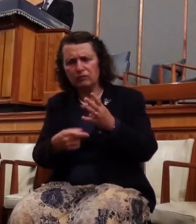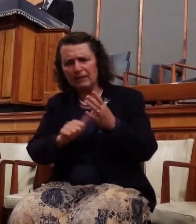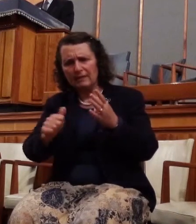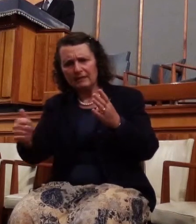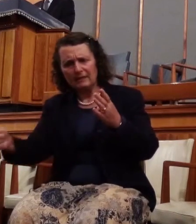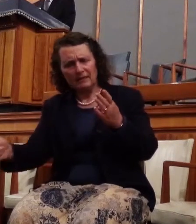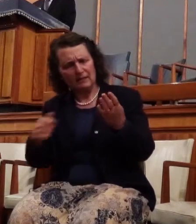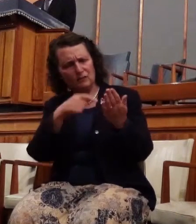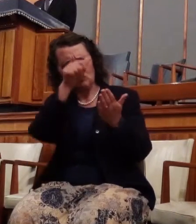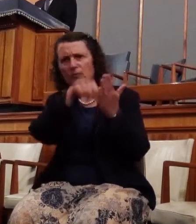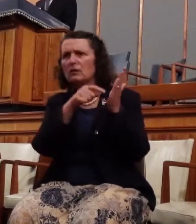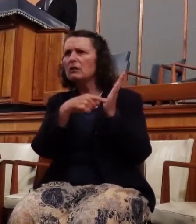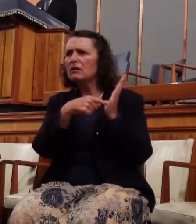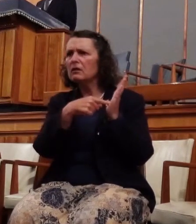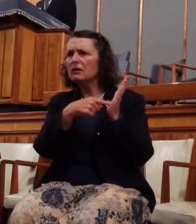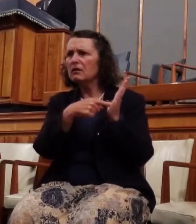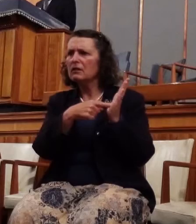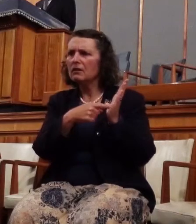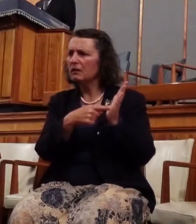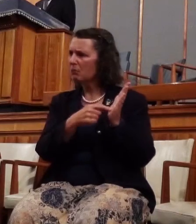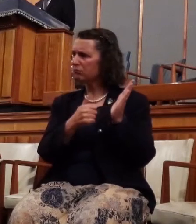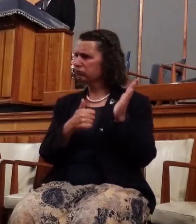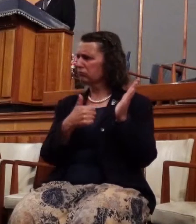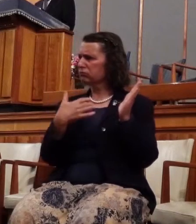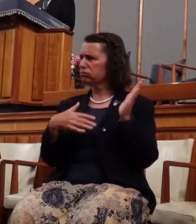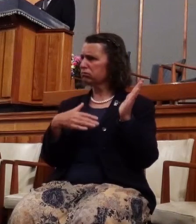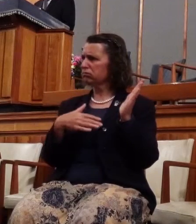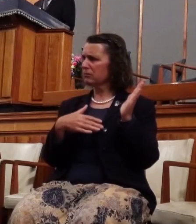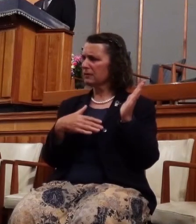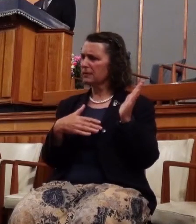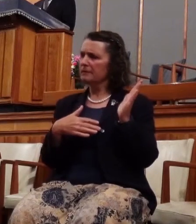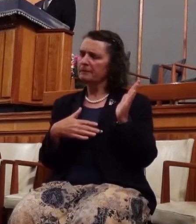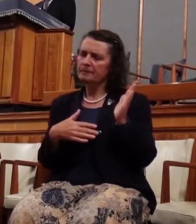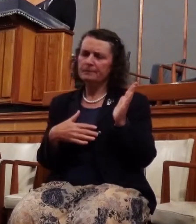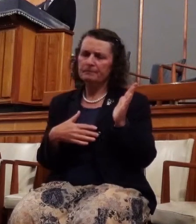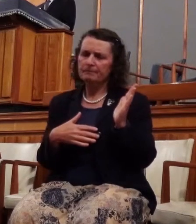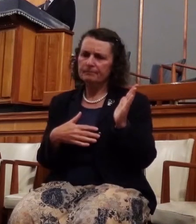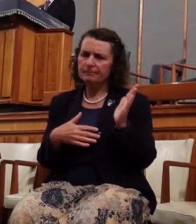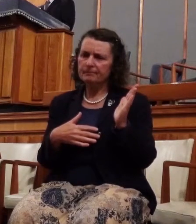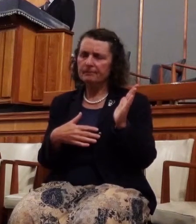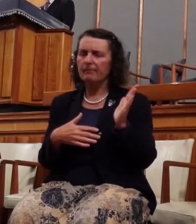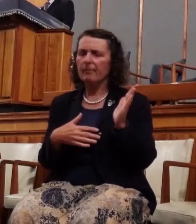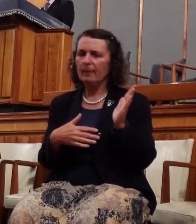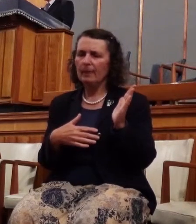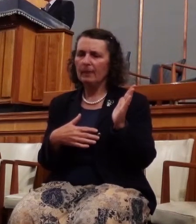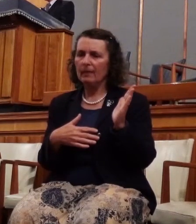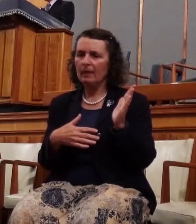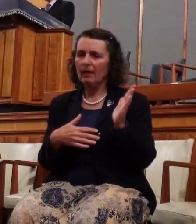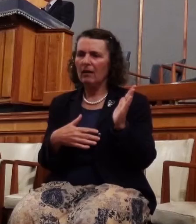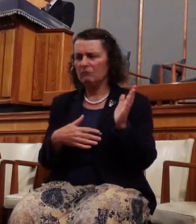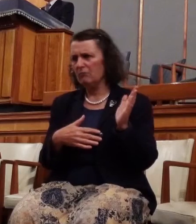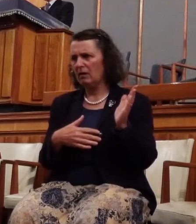happening in this wonderful chapter 16 of the book of Acts. If I may just mention